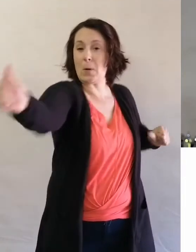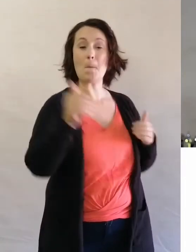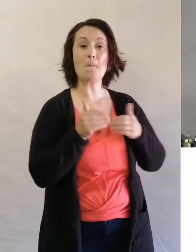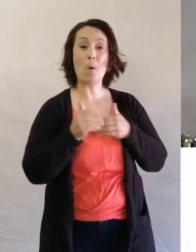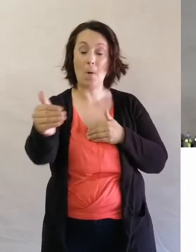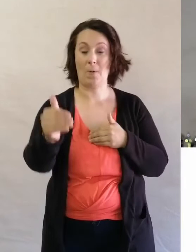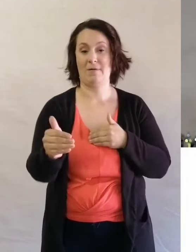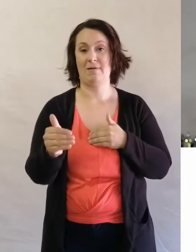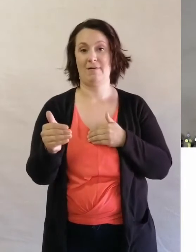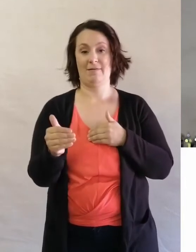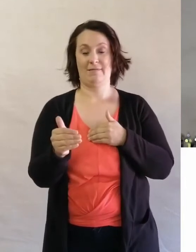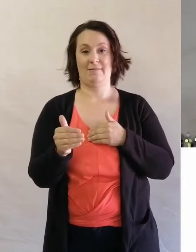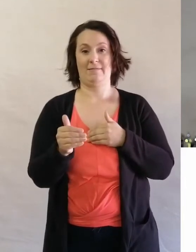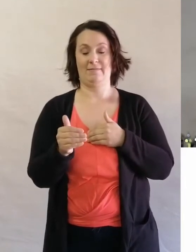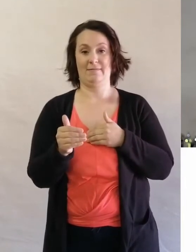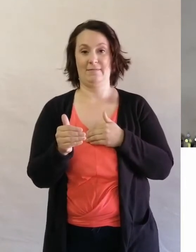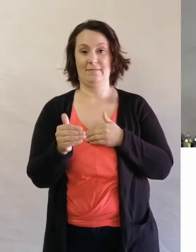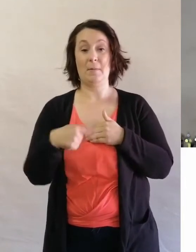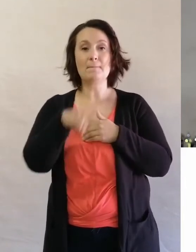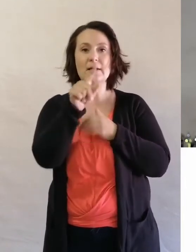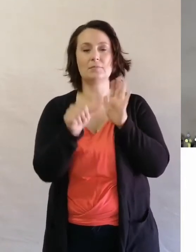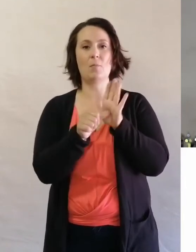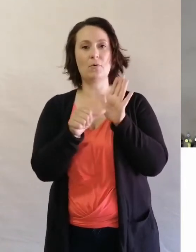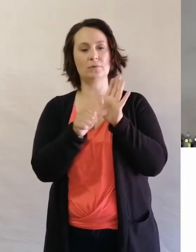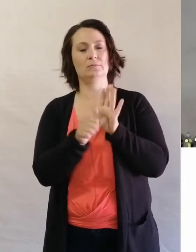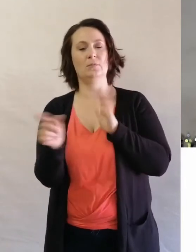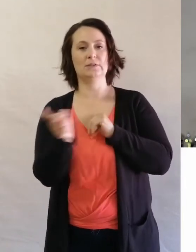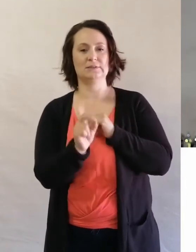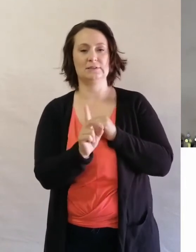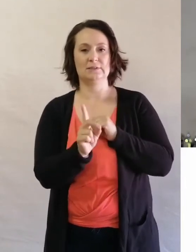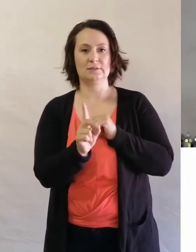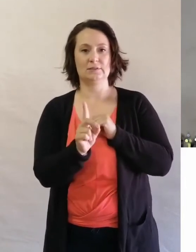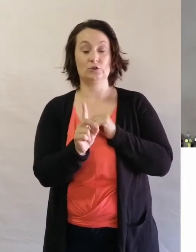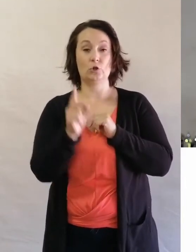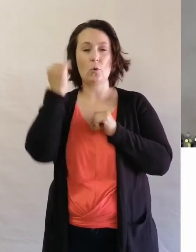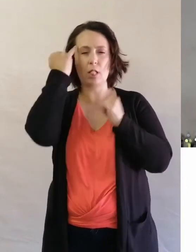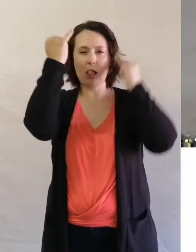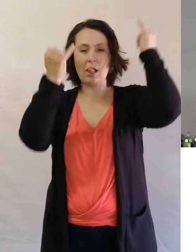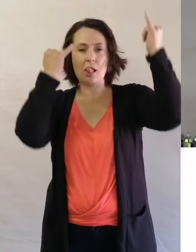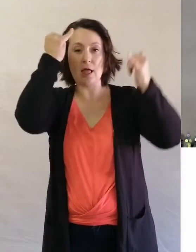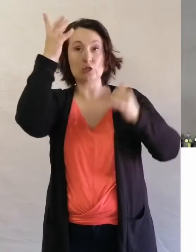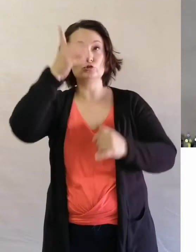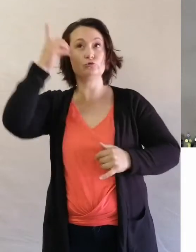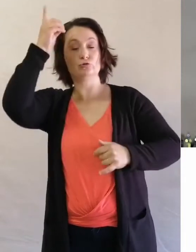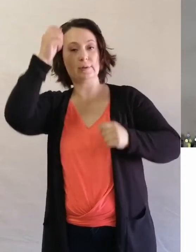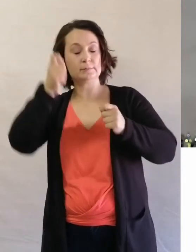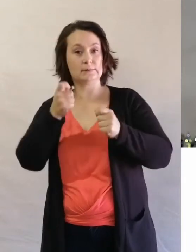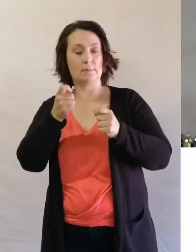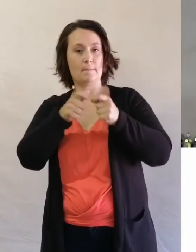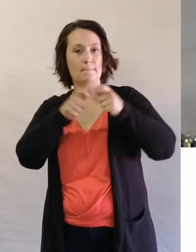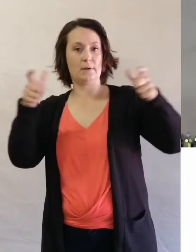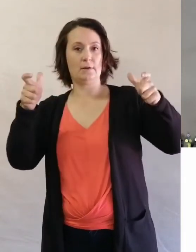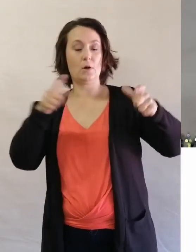immeasurably more. But the most important reason, I think, why God wants to fire up your dreams today is that it honors